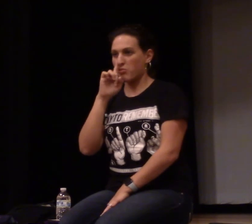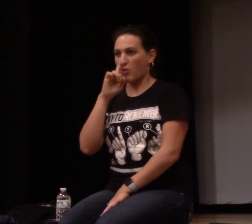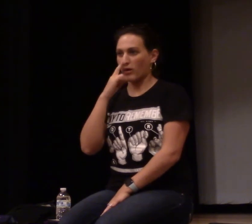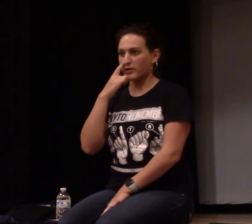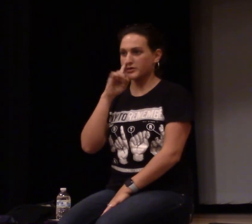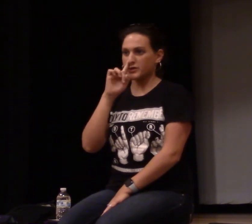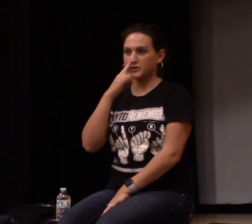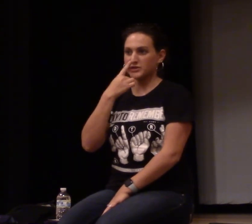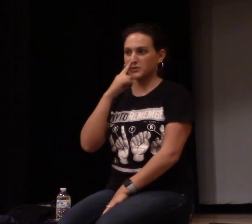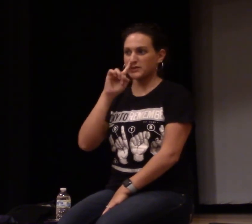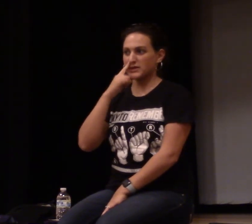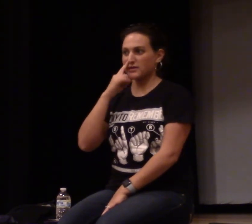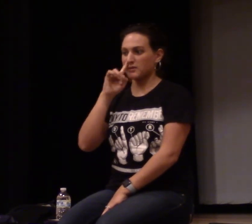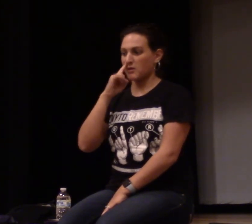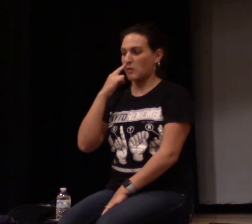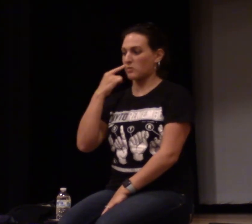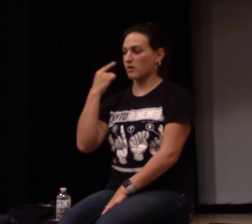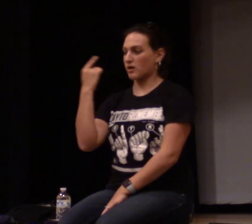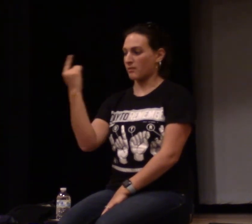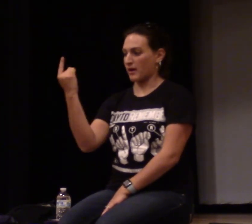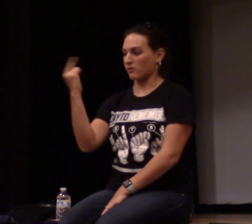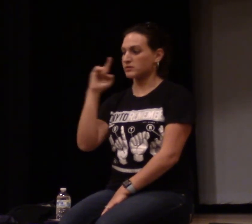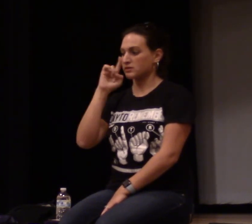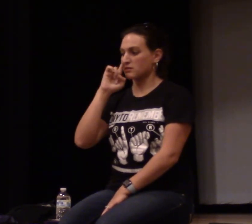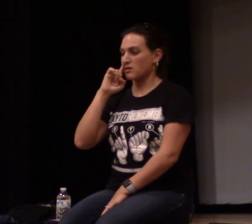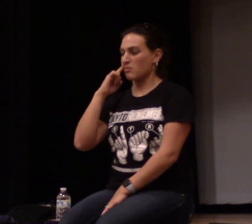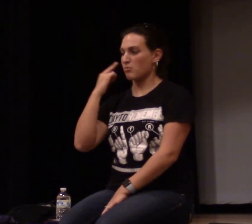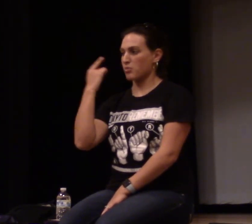bored, so you can just twist it or come out. Bored.